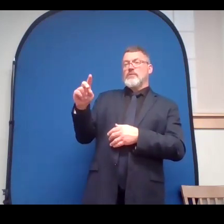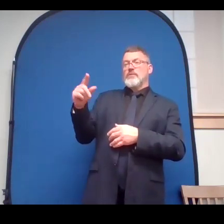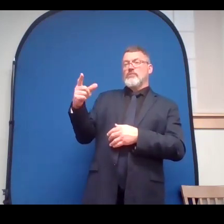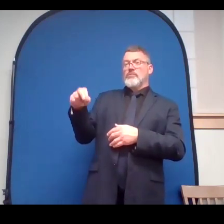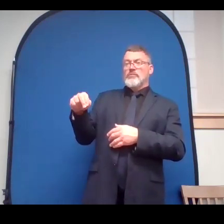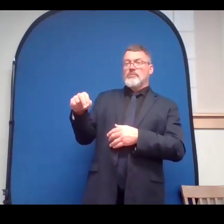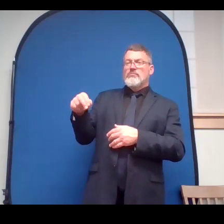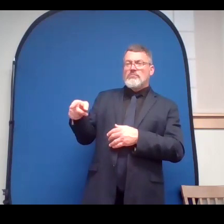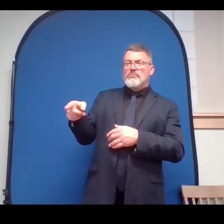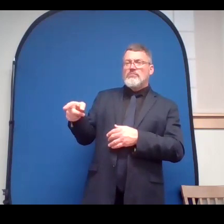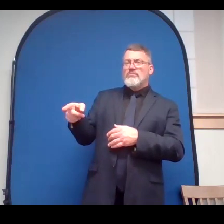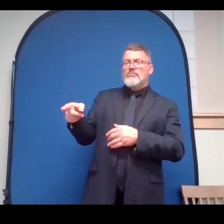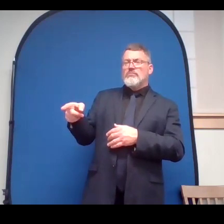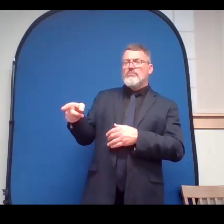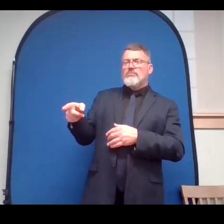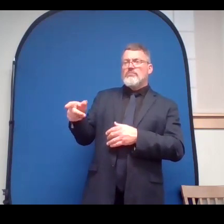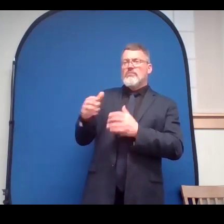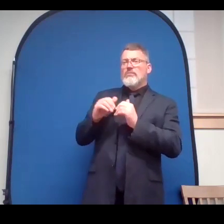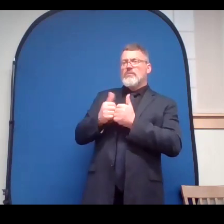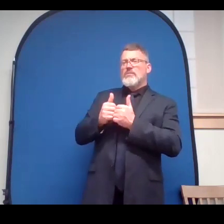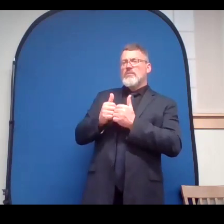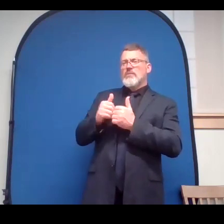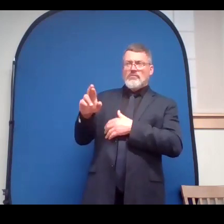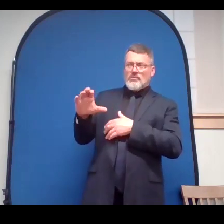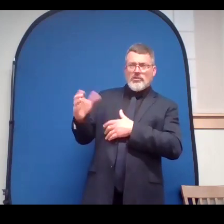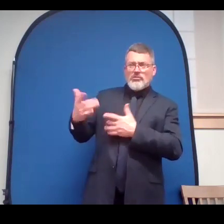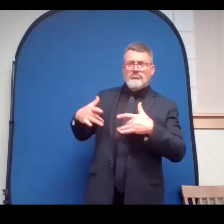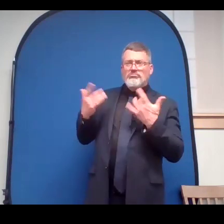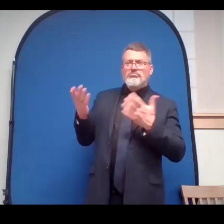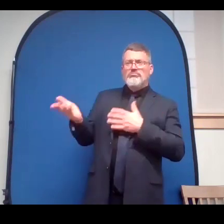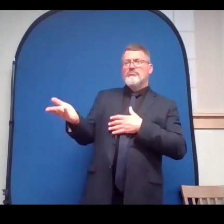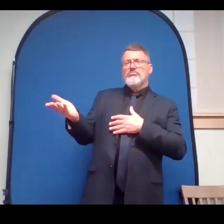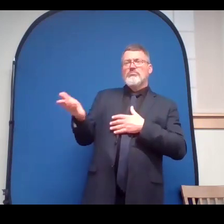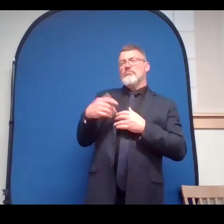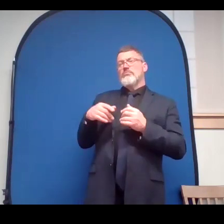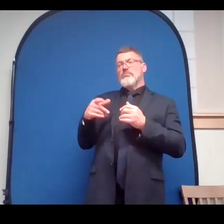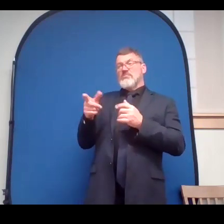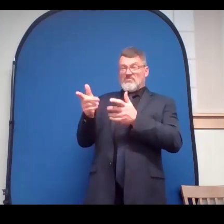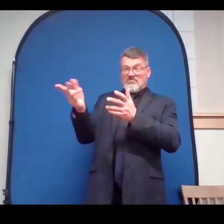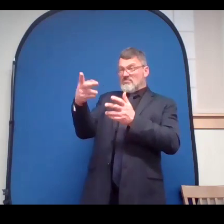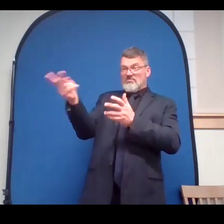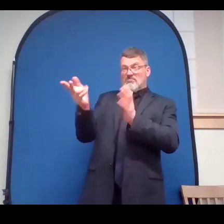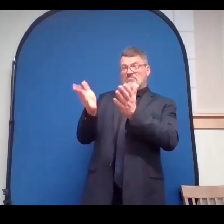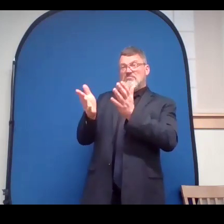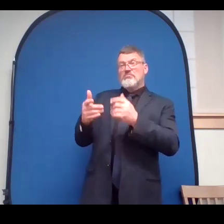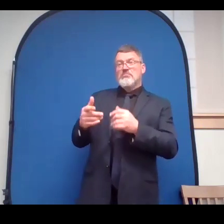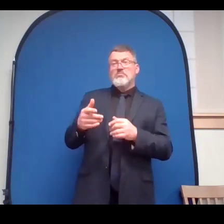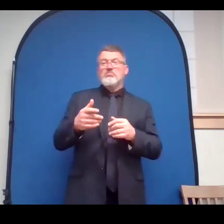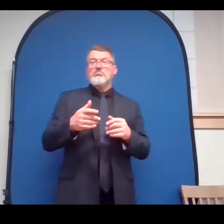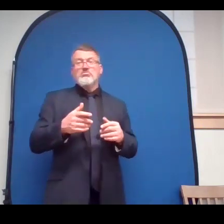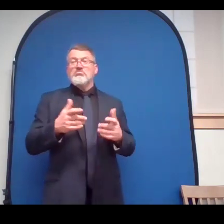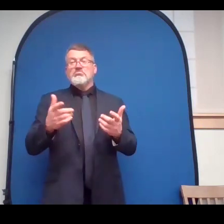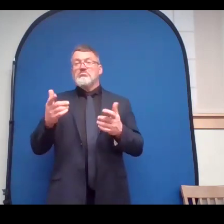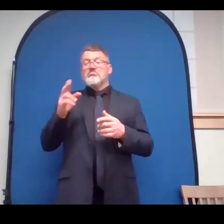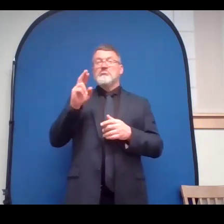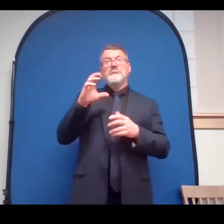how Sergeant Card was doing and if he would like to speak any more about it. And he said no, he didn't want to speak with me anymore and had moved on.